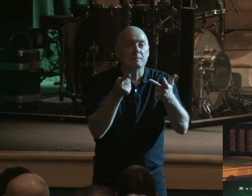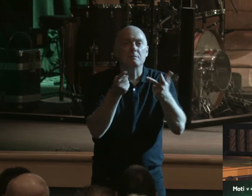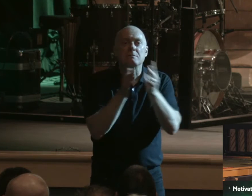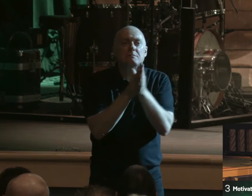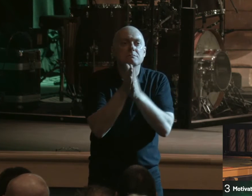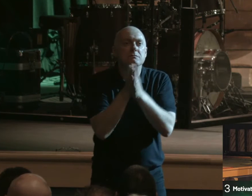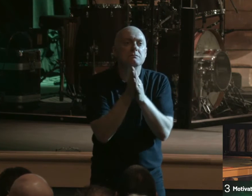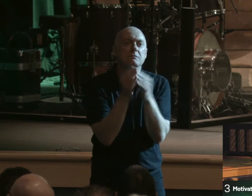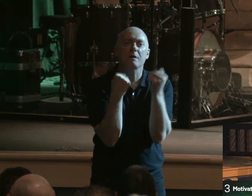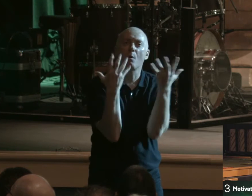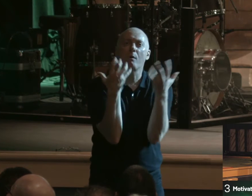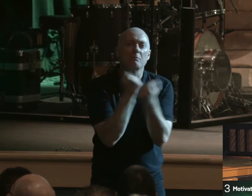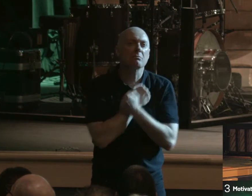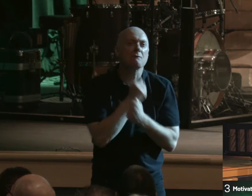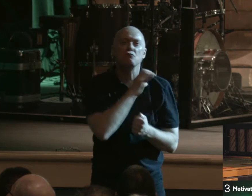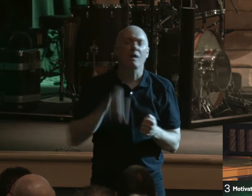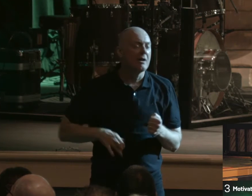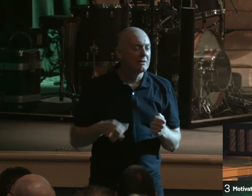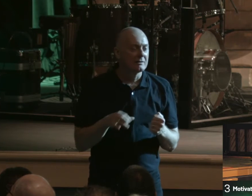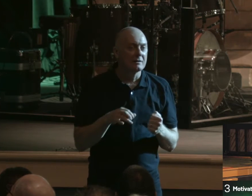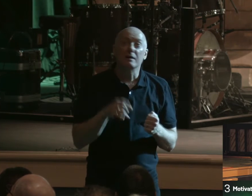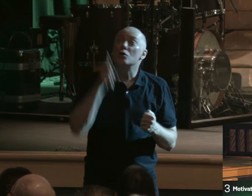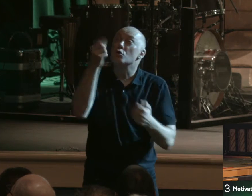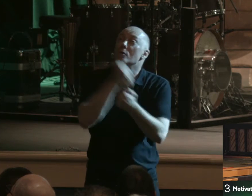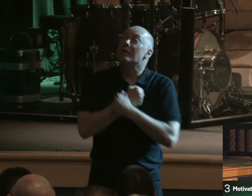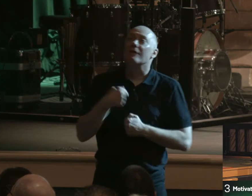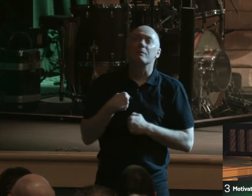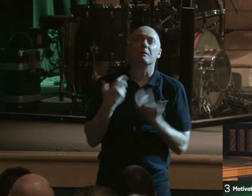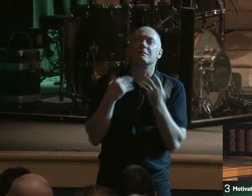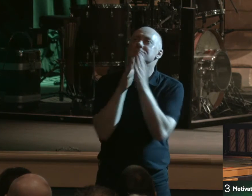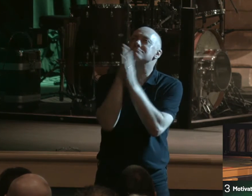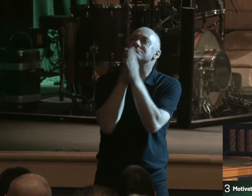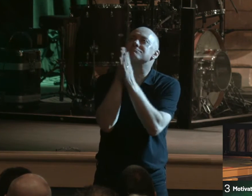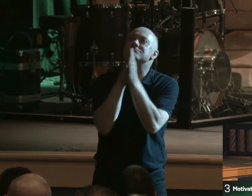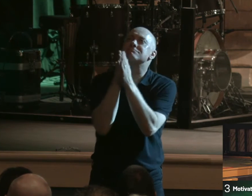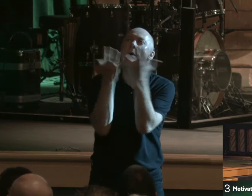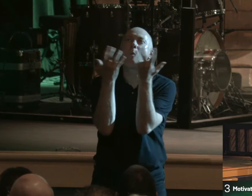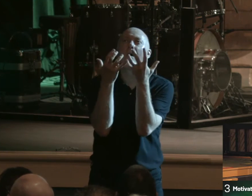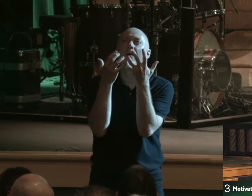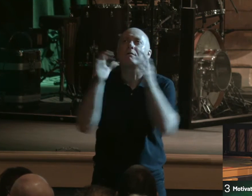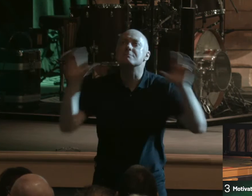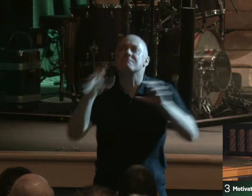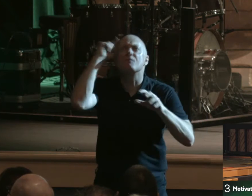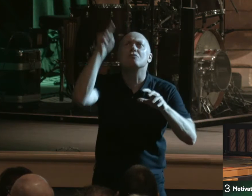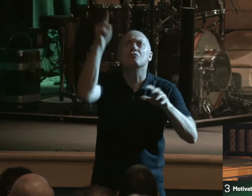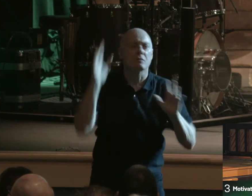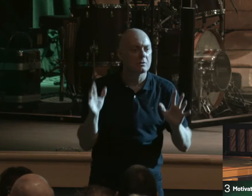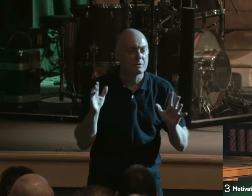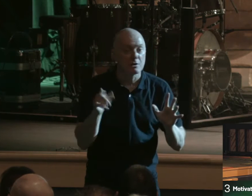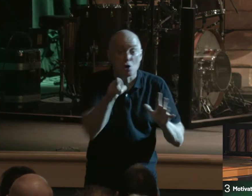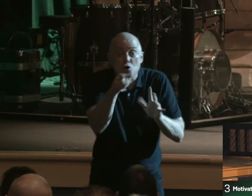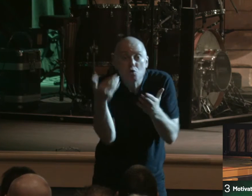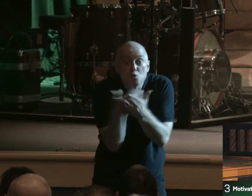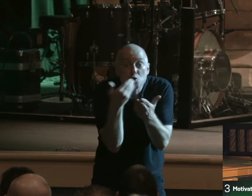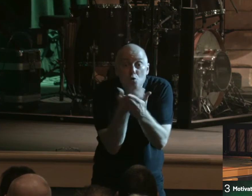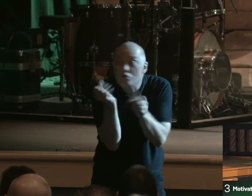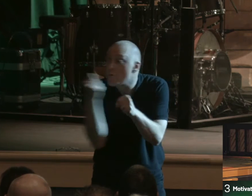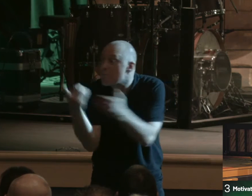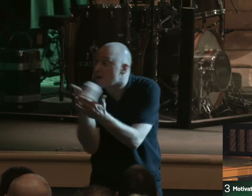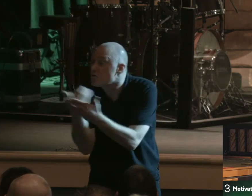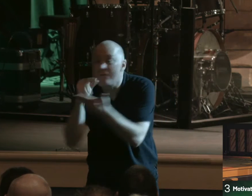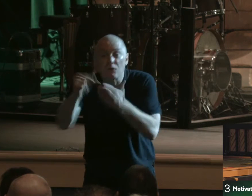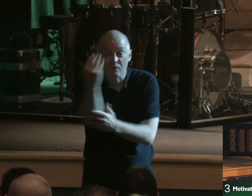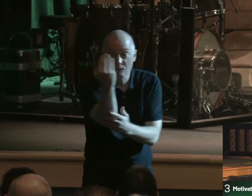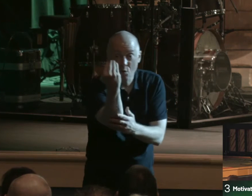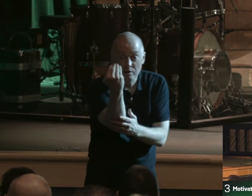of Christ. Motivated by the love of Christ. Hey, are you made new? Are you motivated? Are you motivated by what's true? Verse